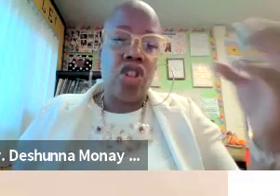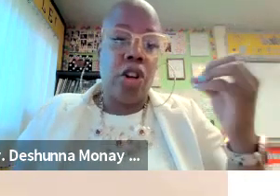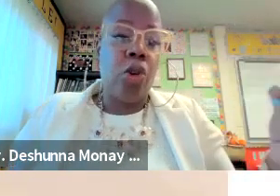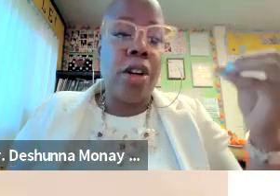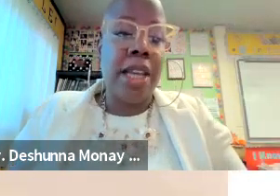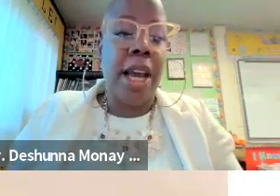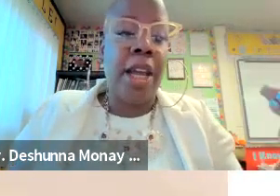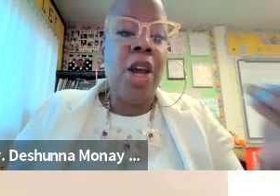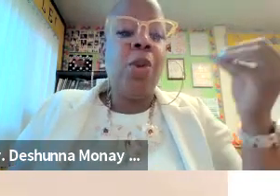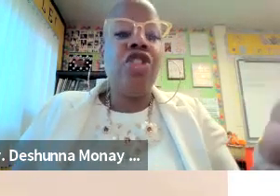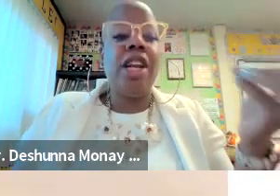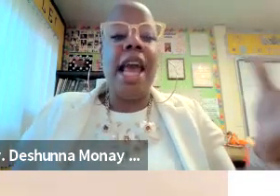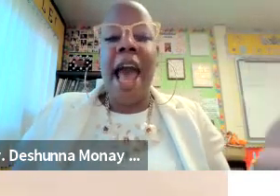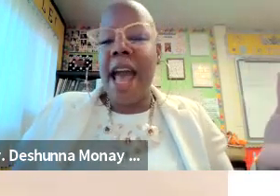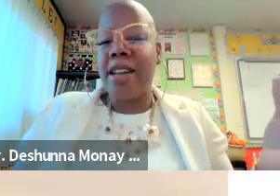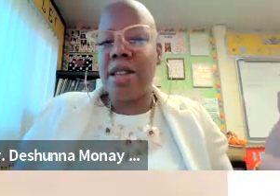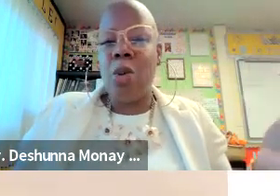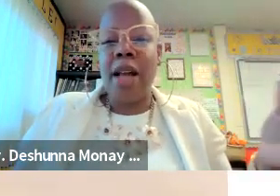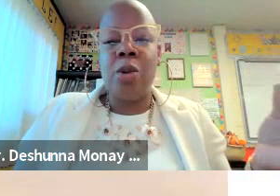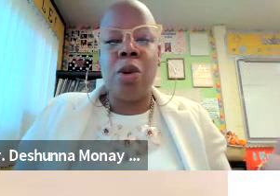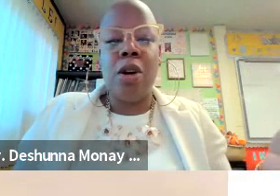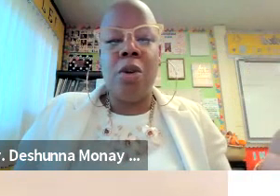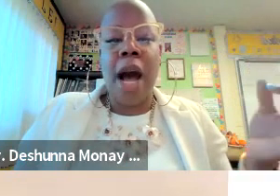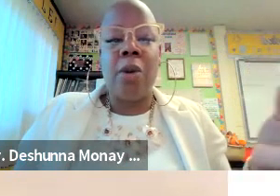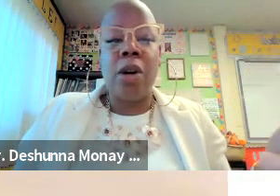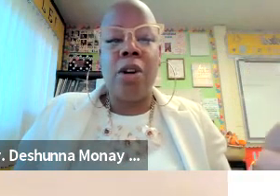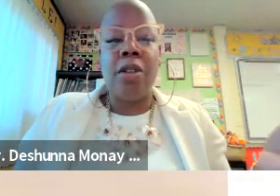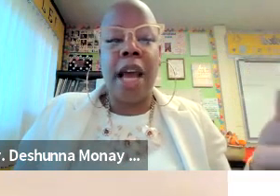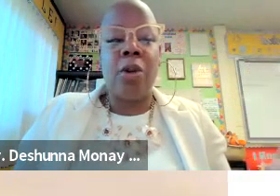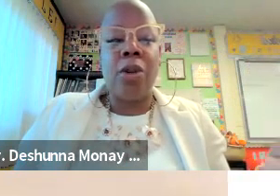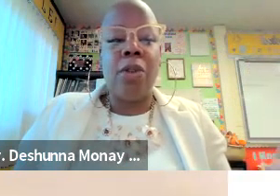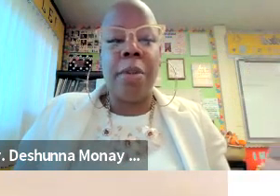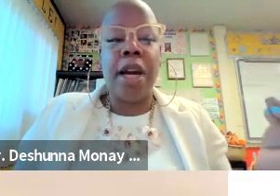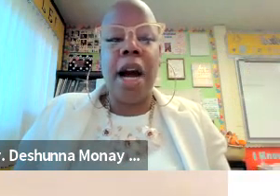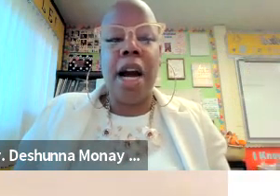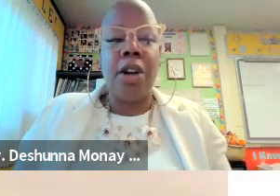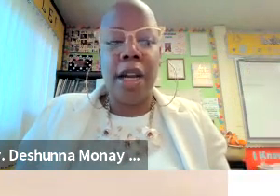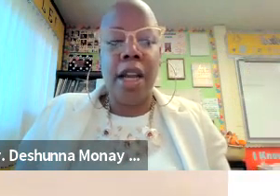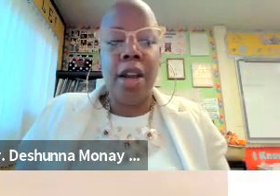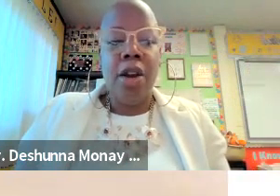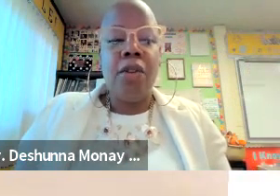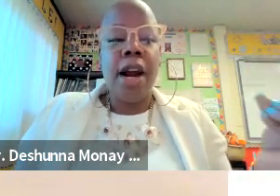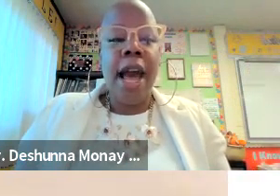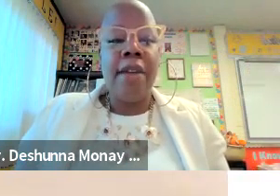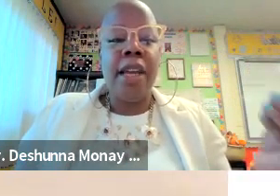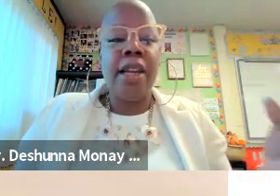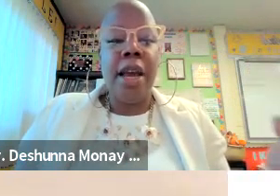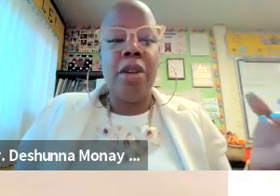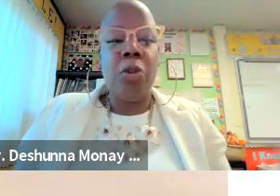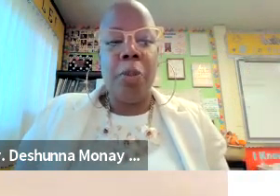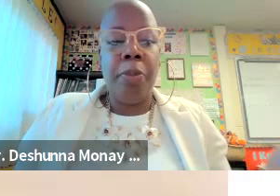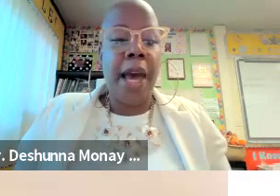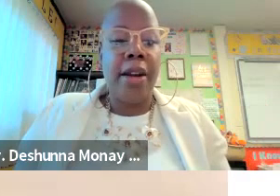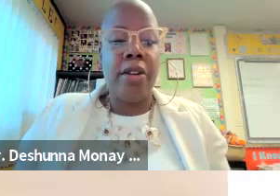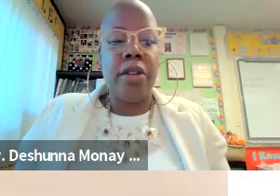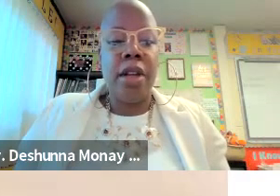Tupac Shakur said, we shouldn't ask why a rose that grew from the concrete for having